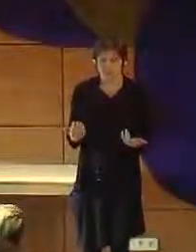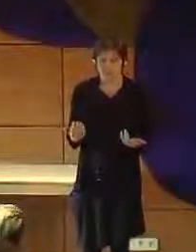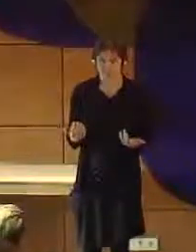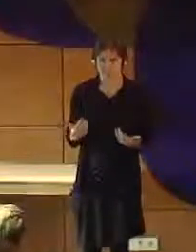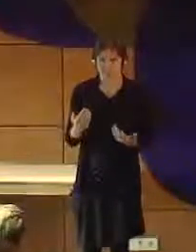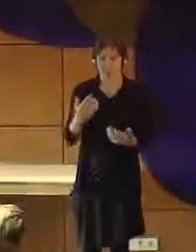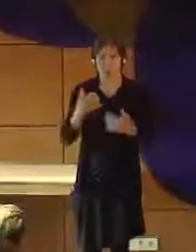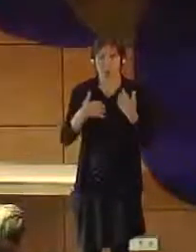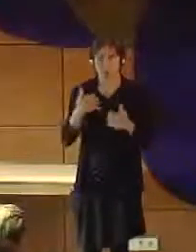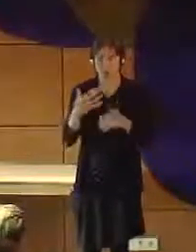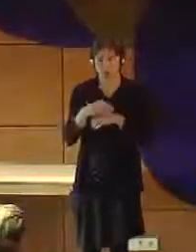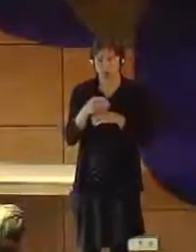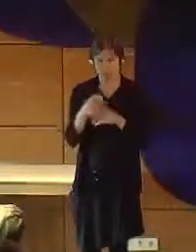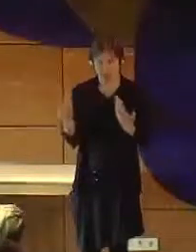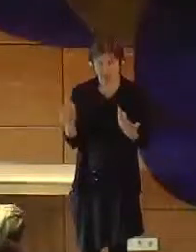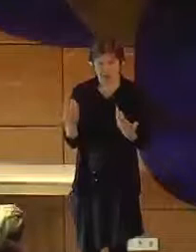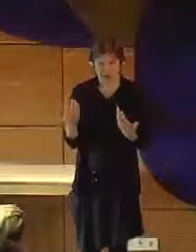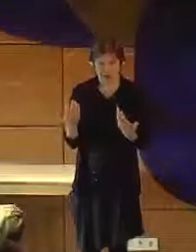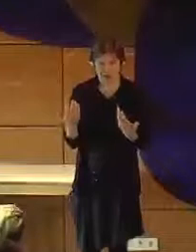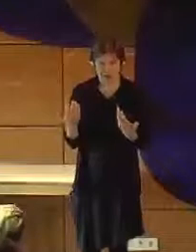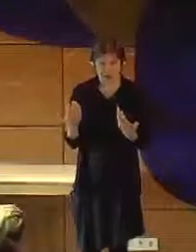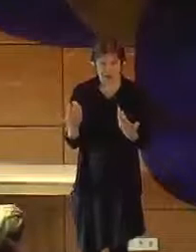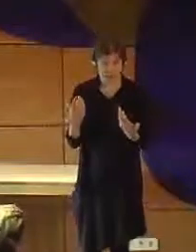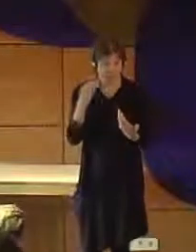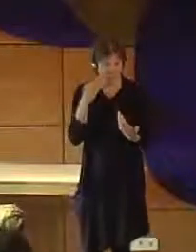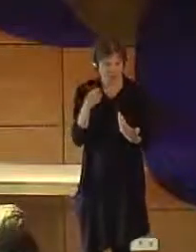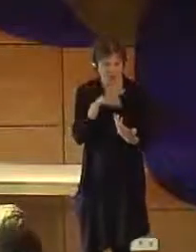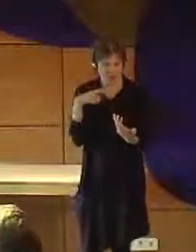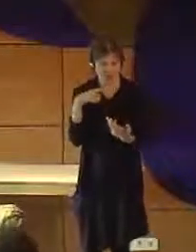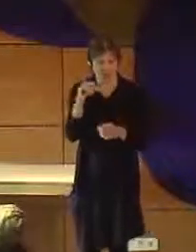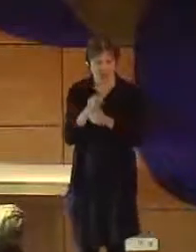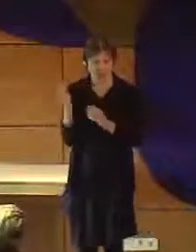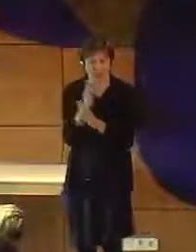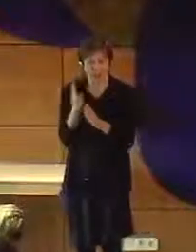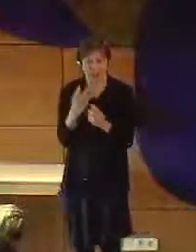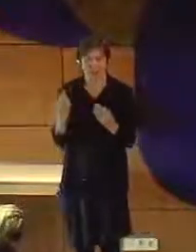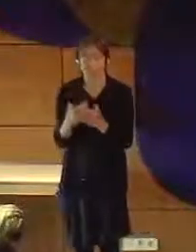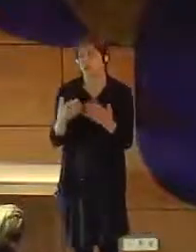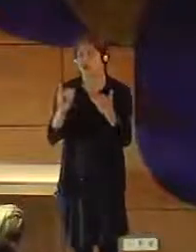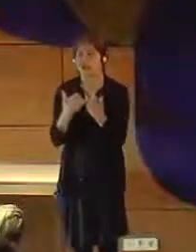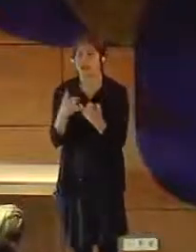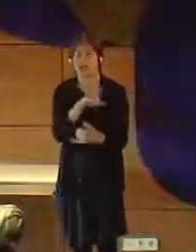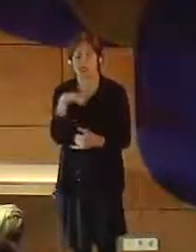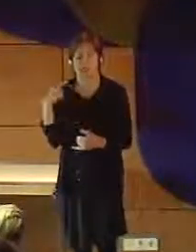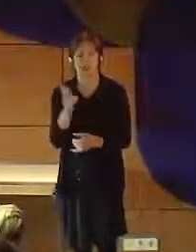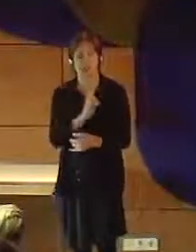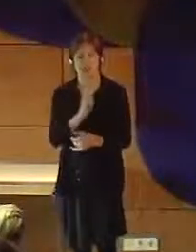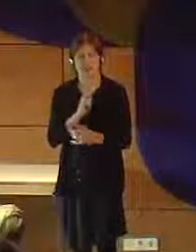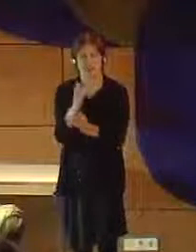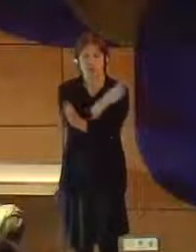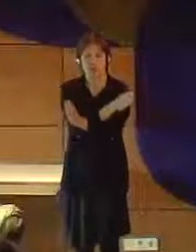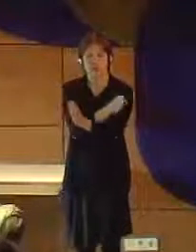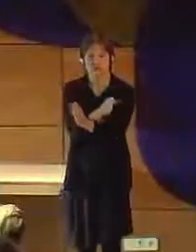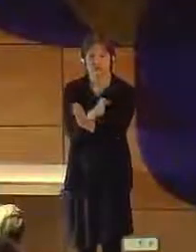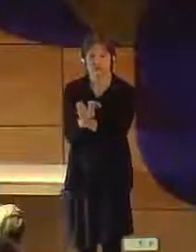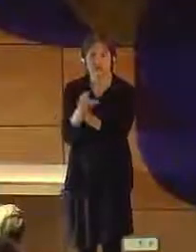For how long is it possible to start with this hormone therapy? I mean, if parents have waited for a very